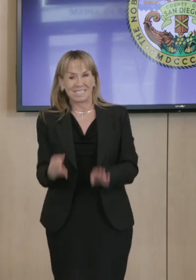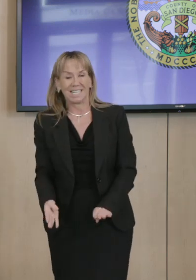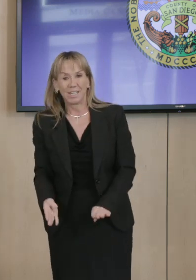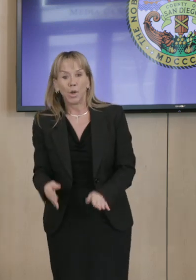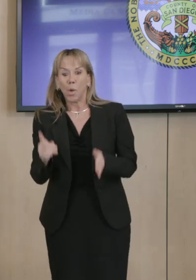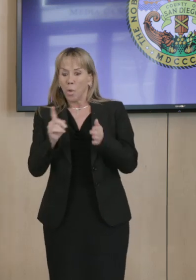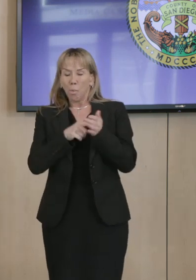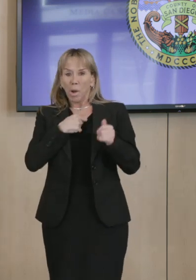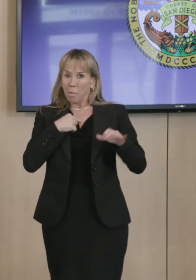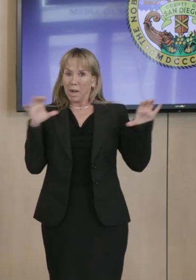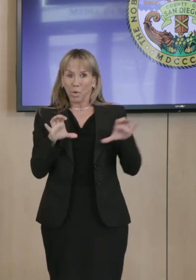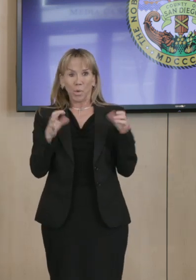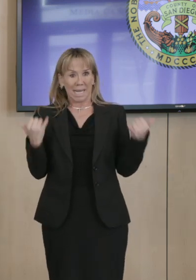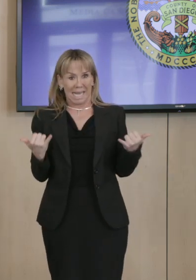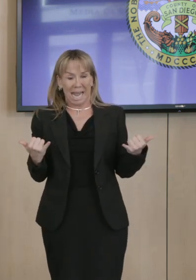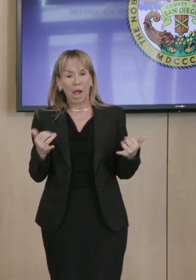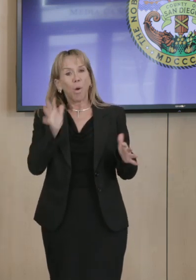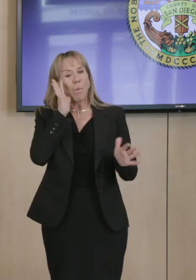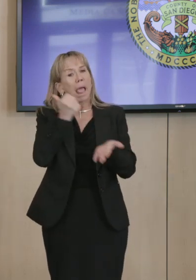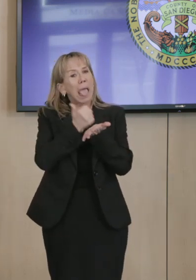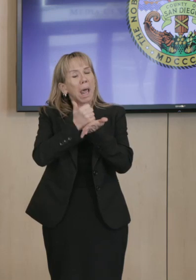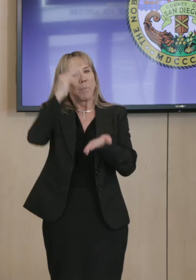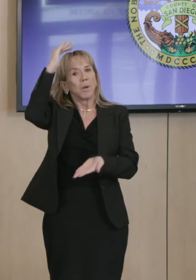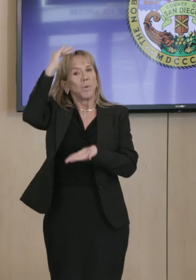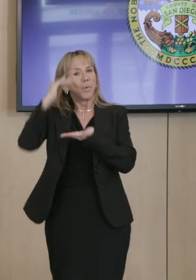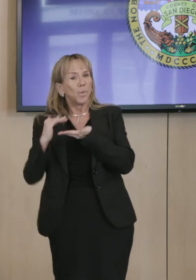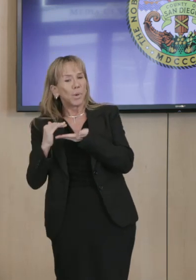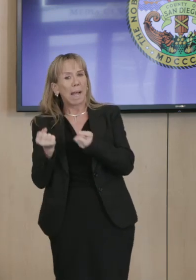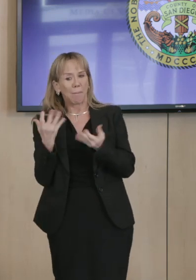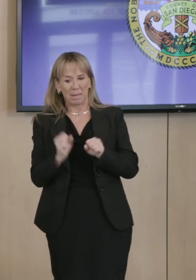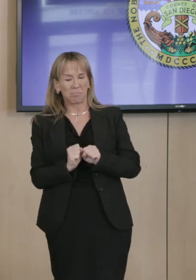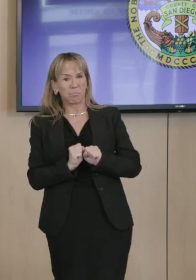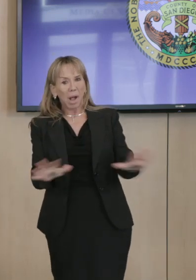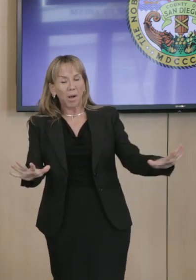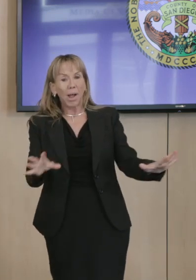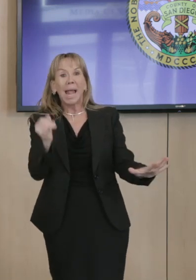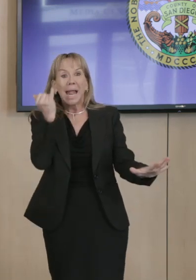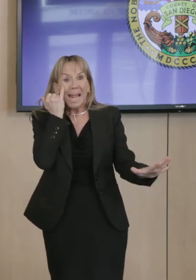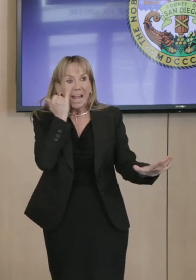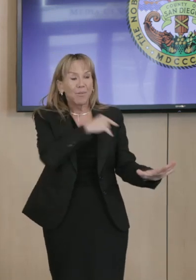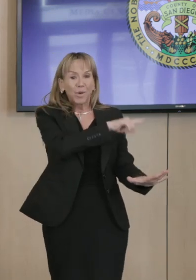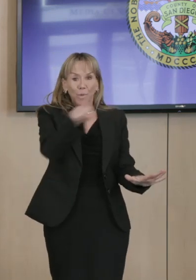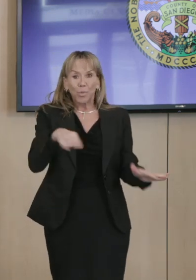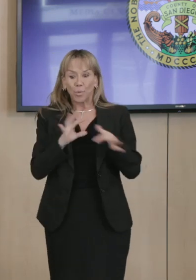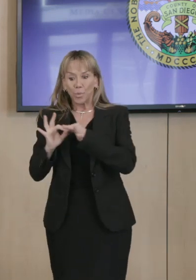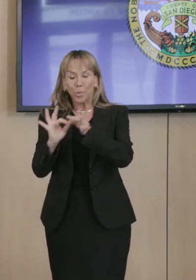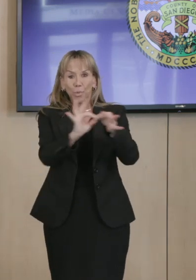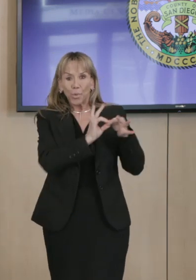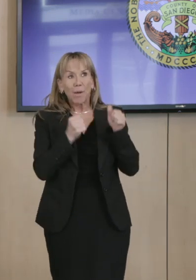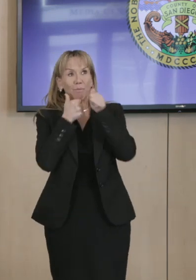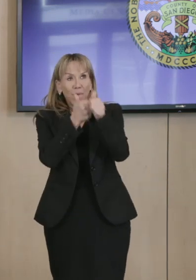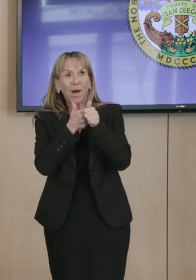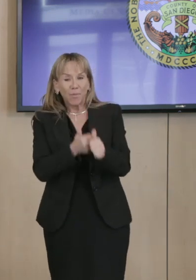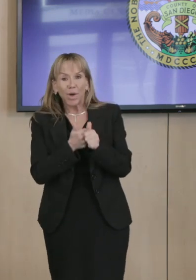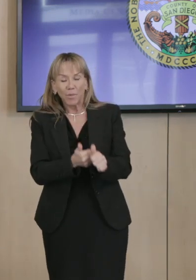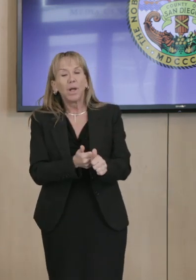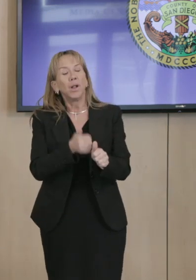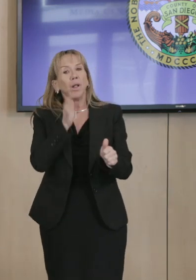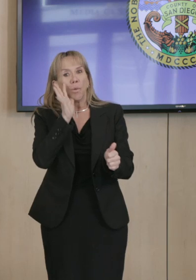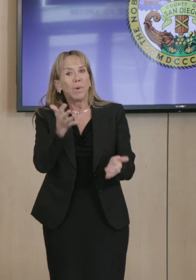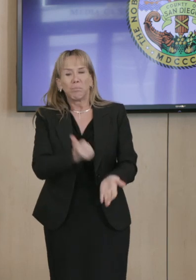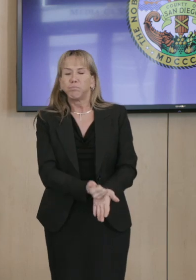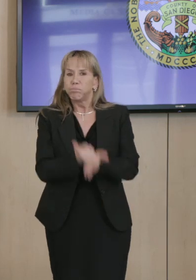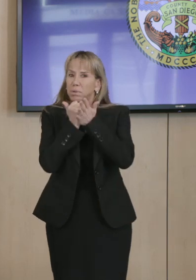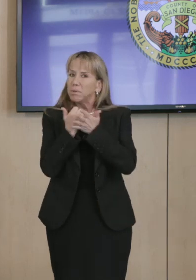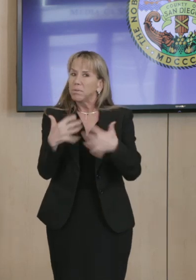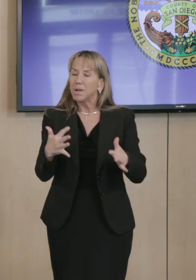that and will help make it less bad if we all come together and adhere to these measures. And it is really important. You know, a lot